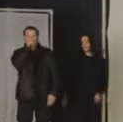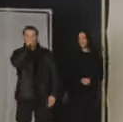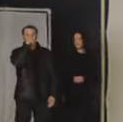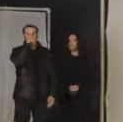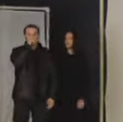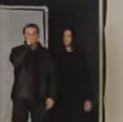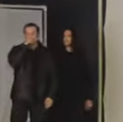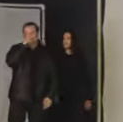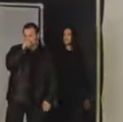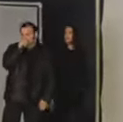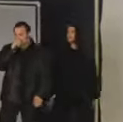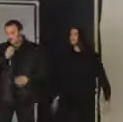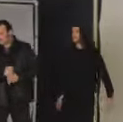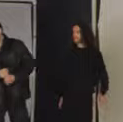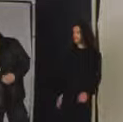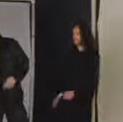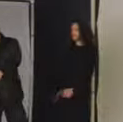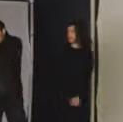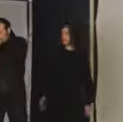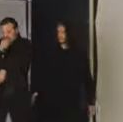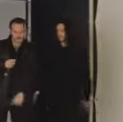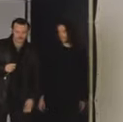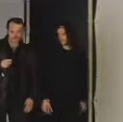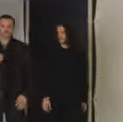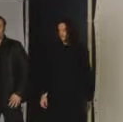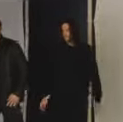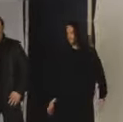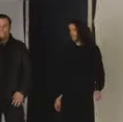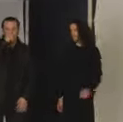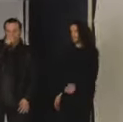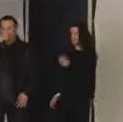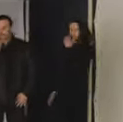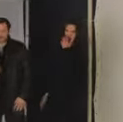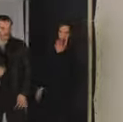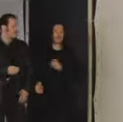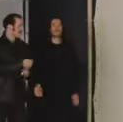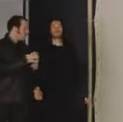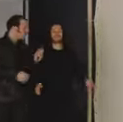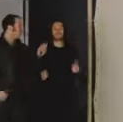We're gonna give you the guys to your lives, people. Turn it up. Aw yeah.